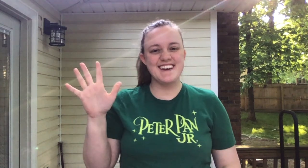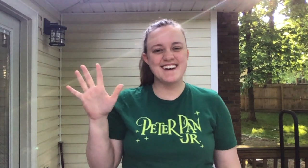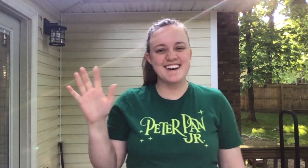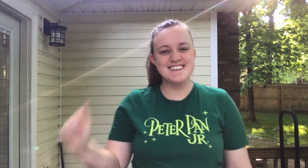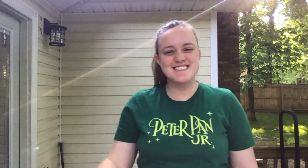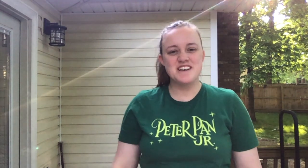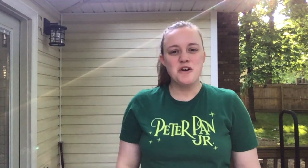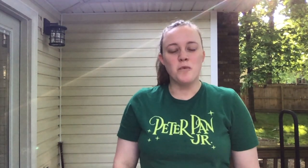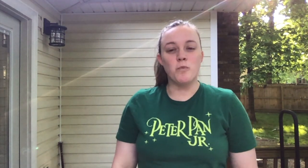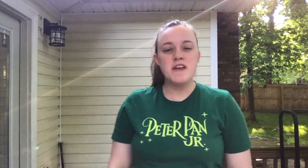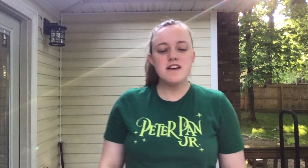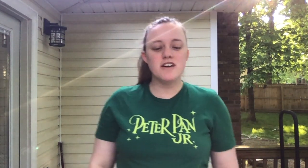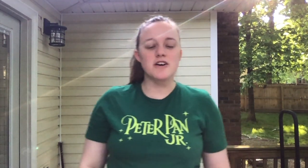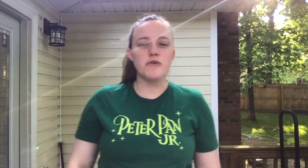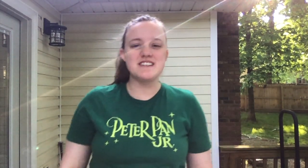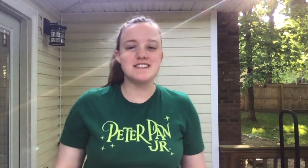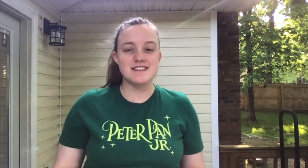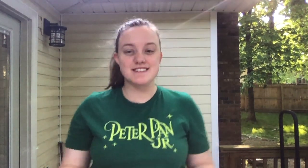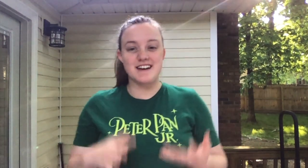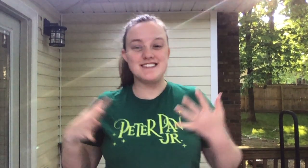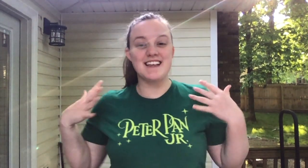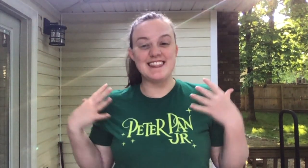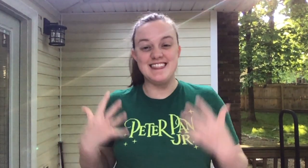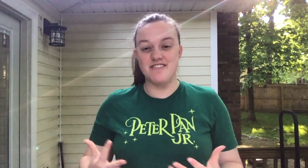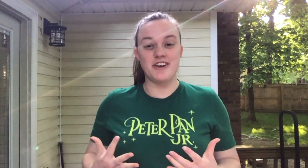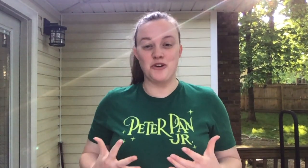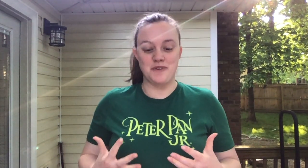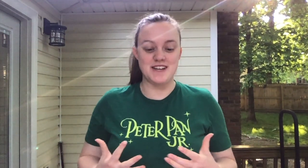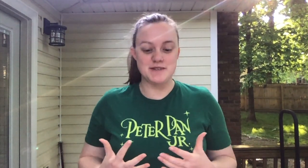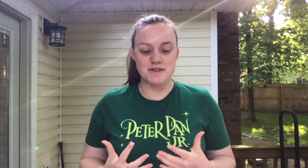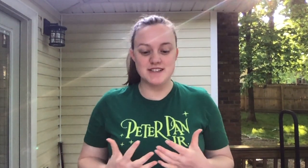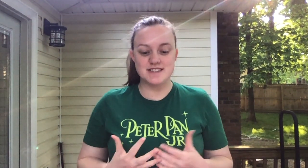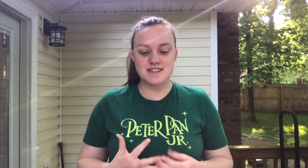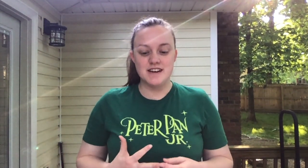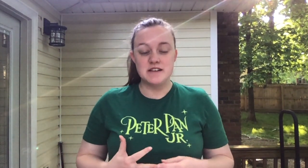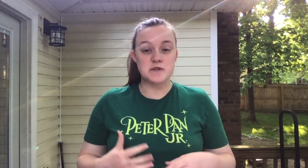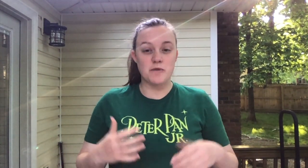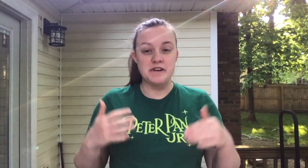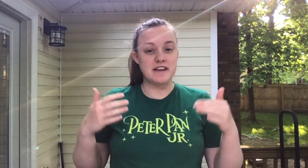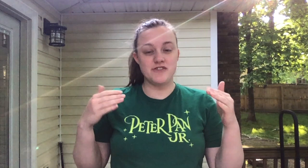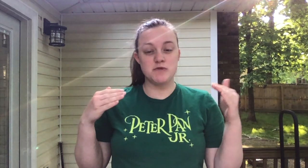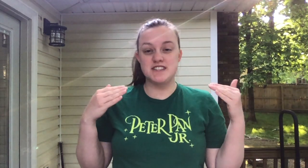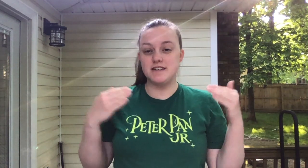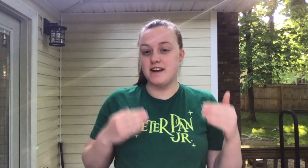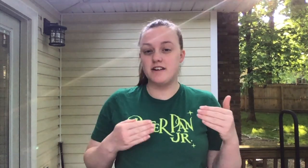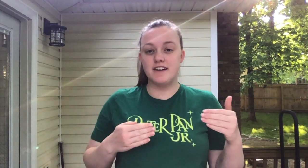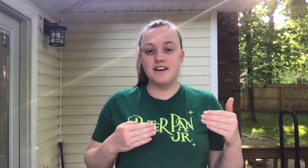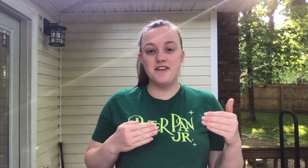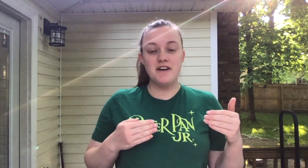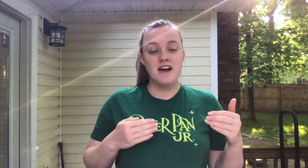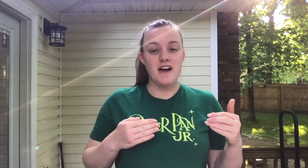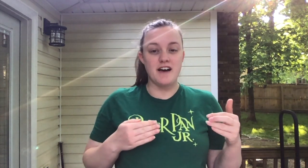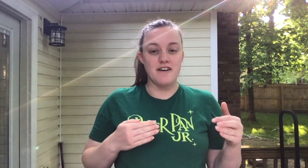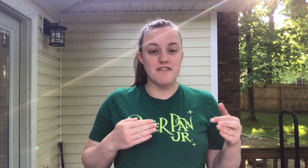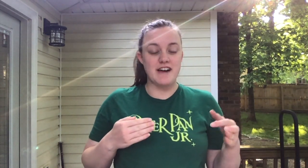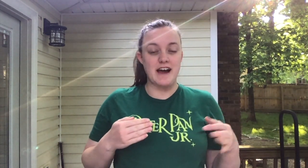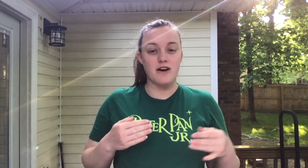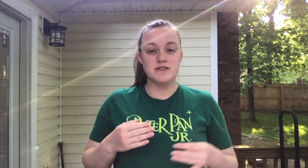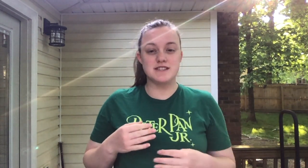Hey guys, we are going to discuss living arrangements. So I'm going to give you a scenario of how